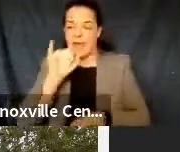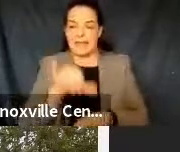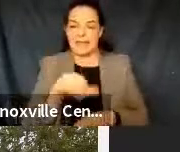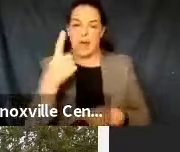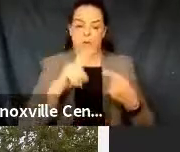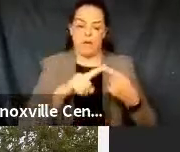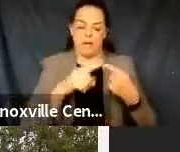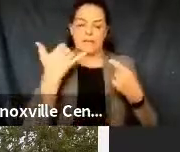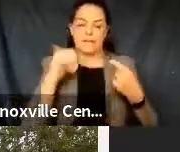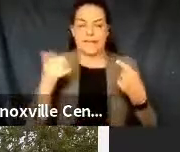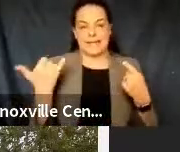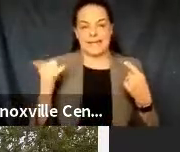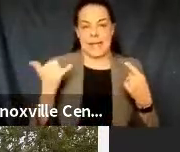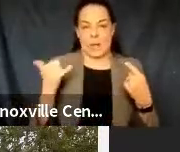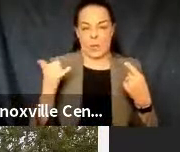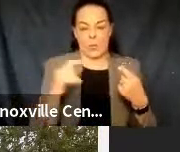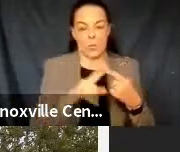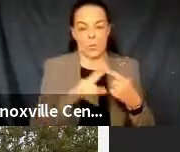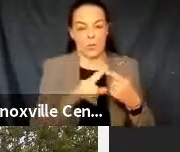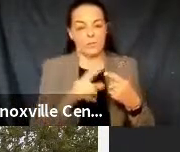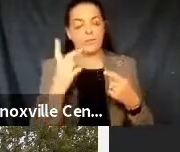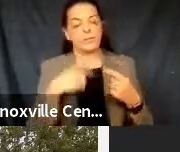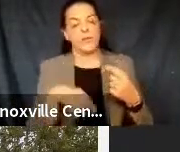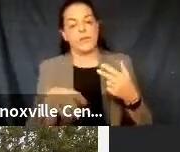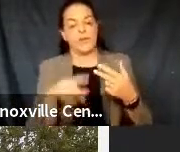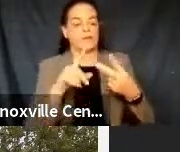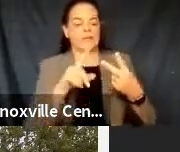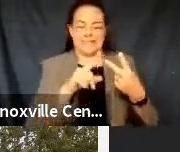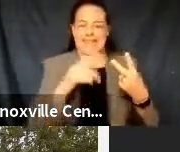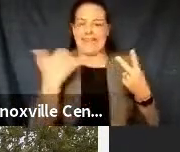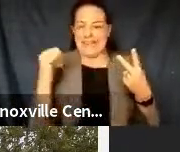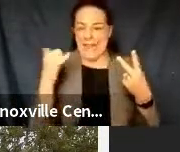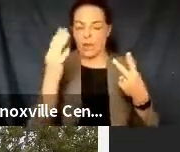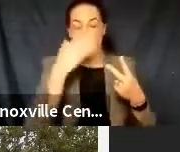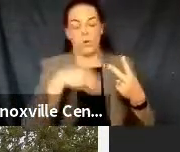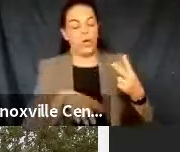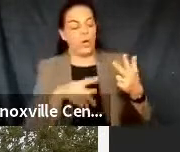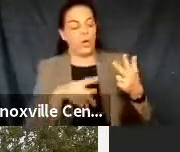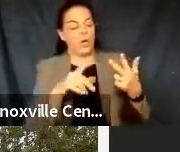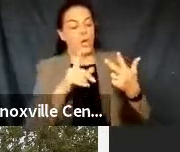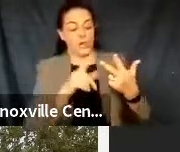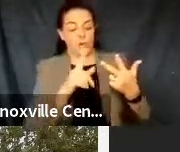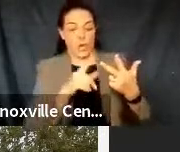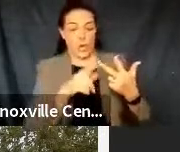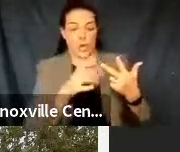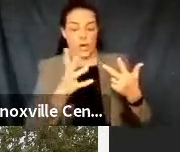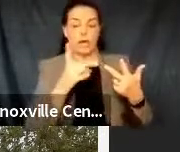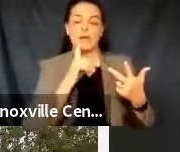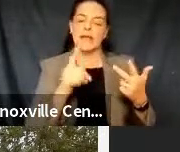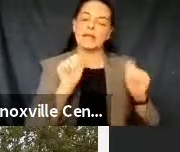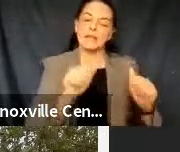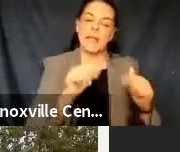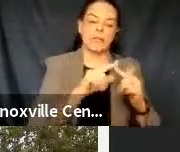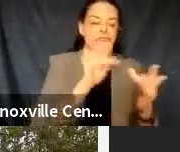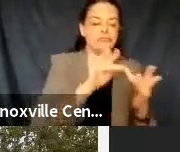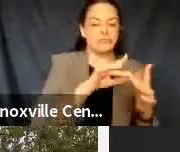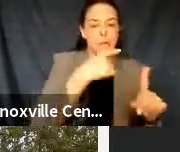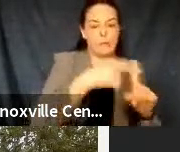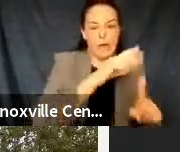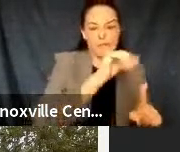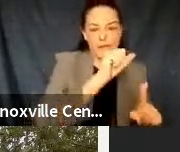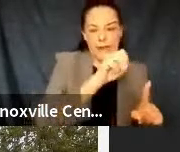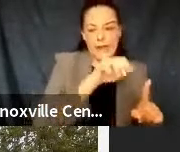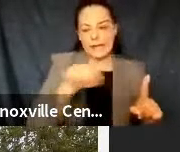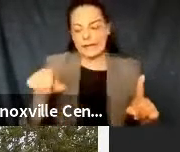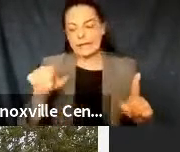as yellow. Our third benchmark, sustained or increased public health capability. As we've mentioned, we've changed up